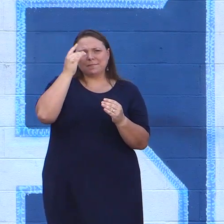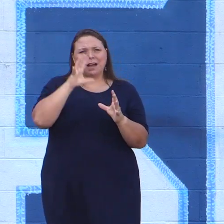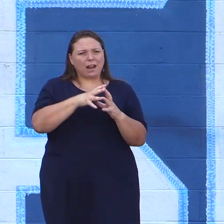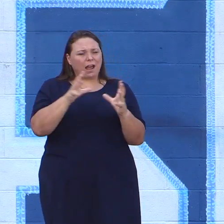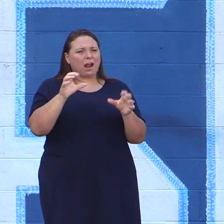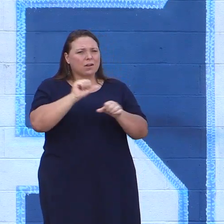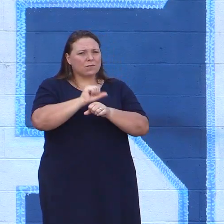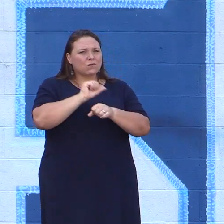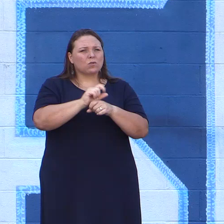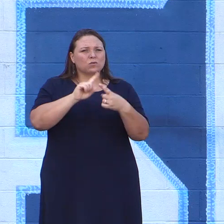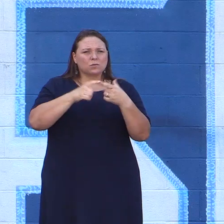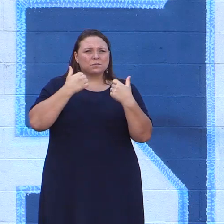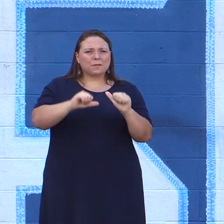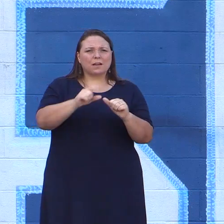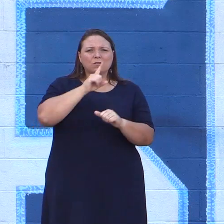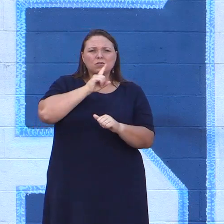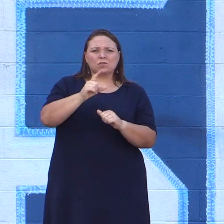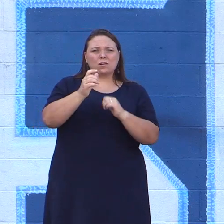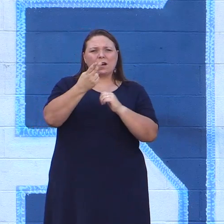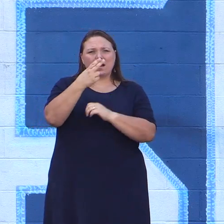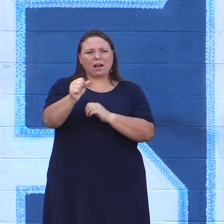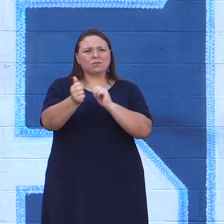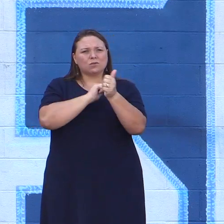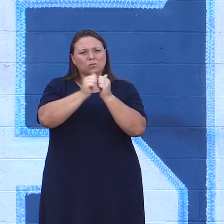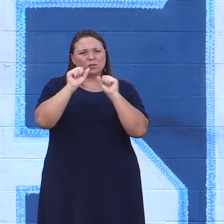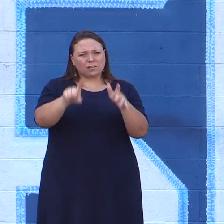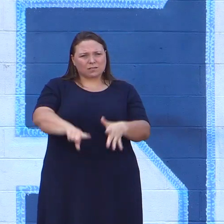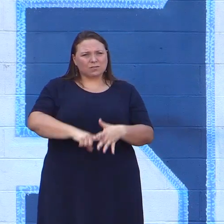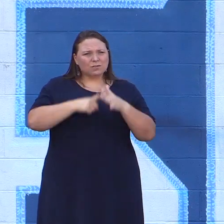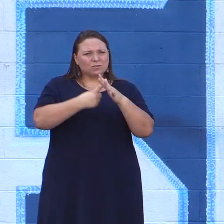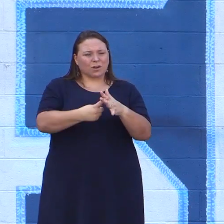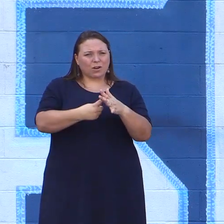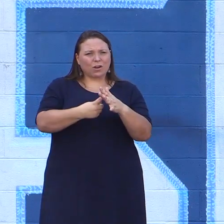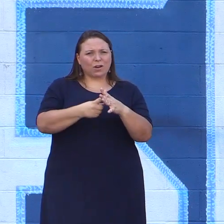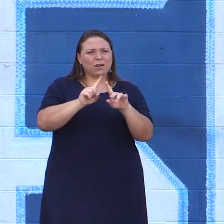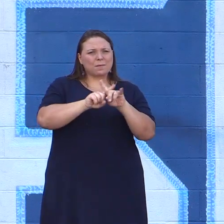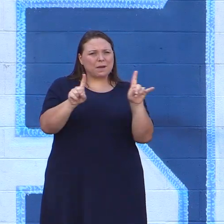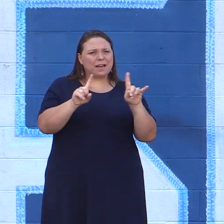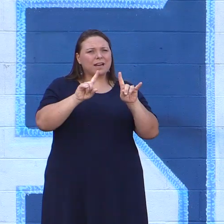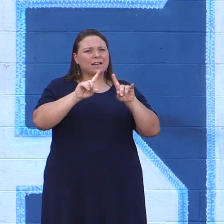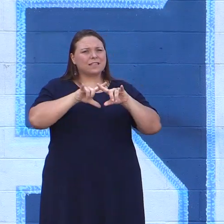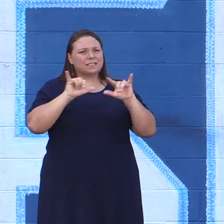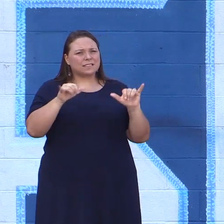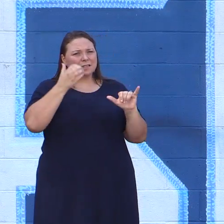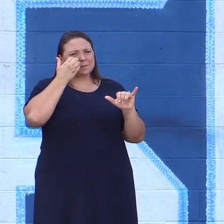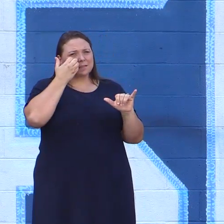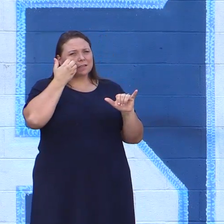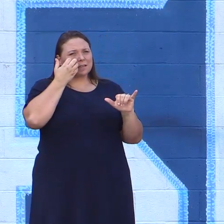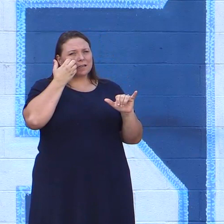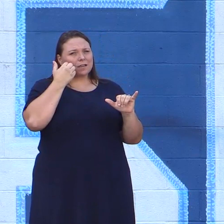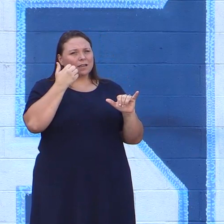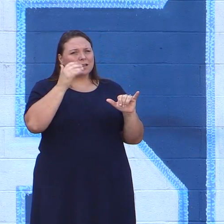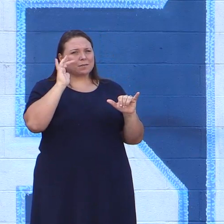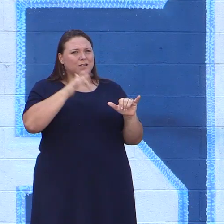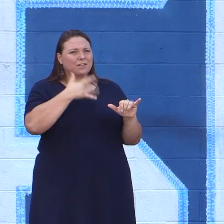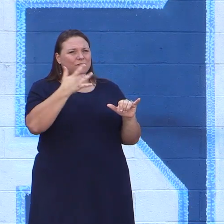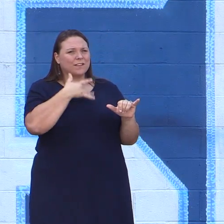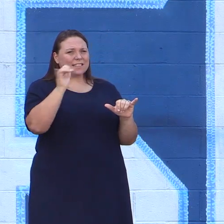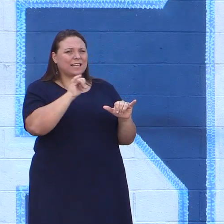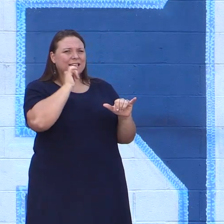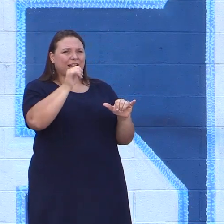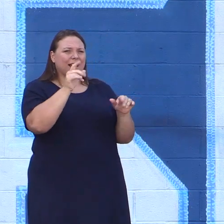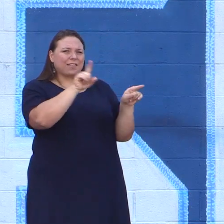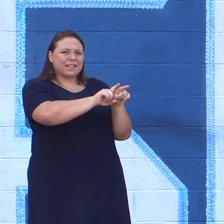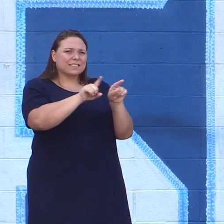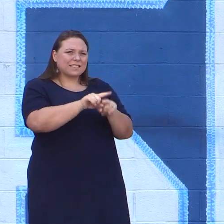to make sure high school sports can get going, all while not having, it seems, the same urgency to